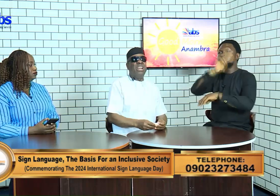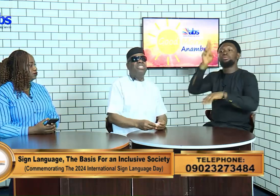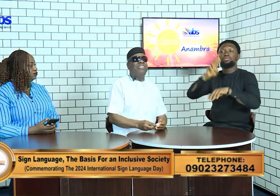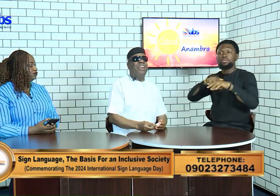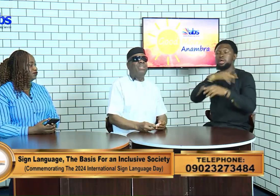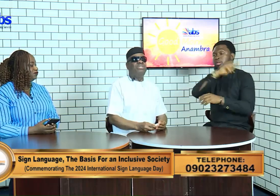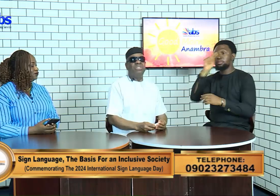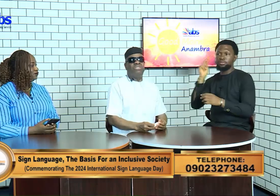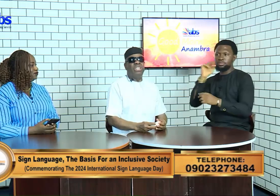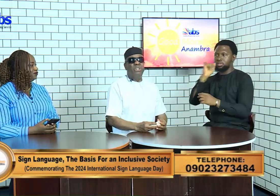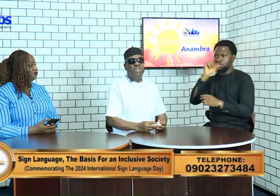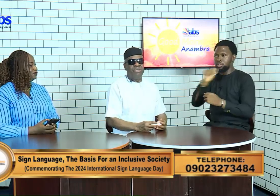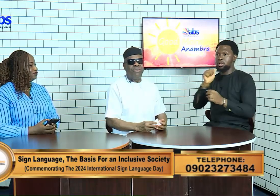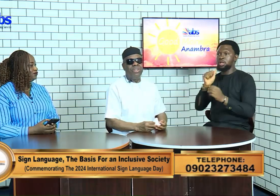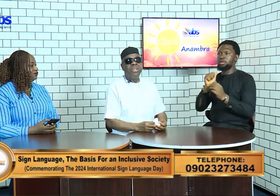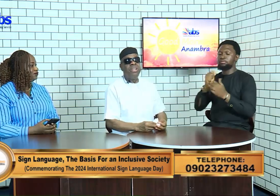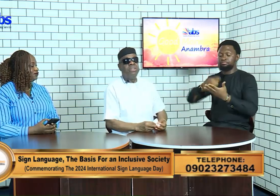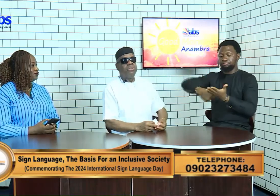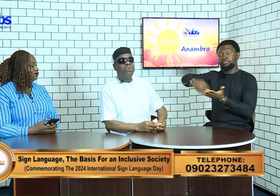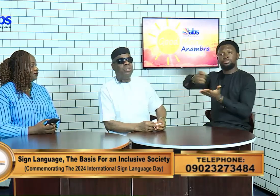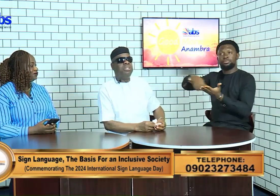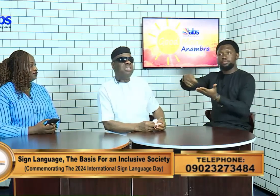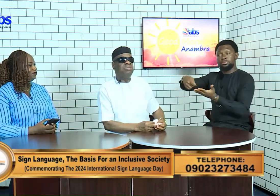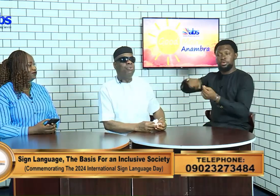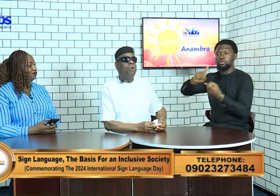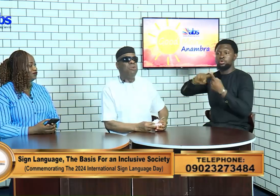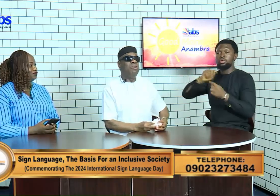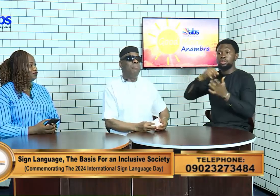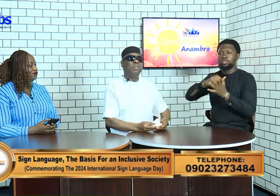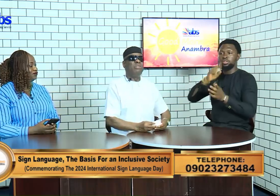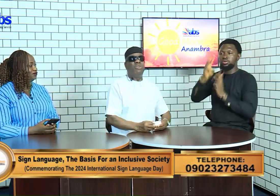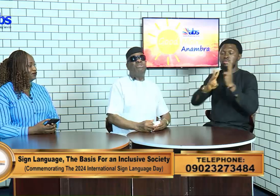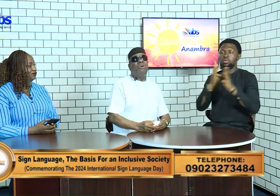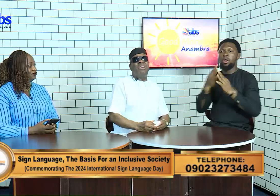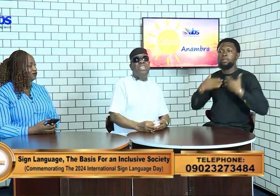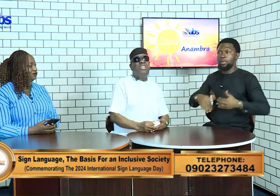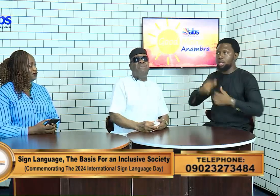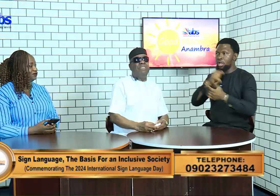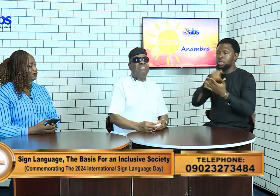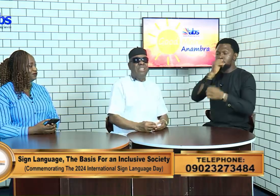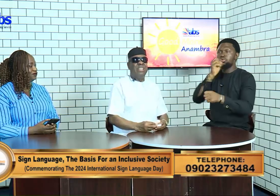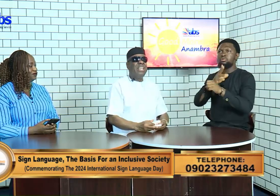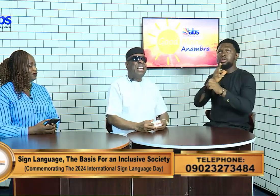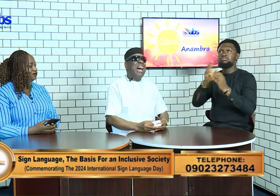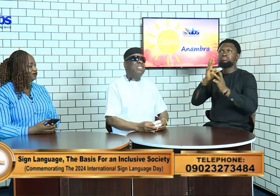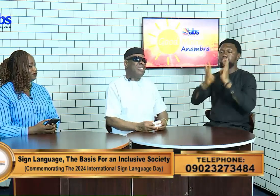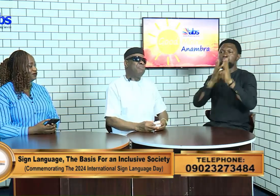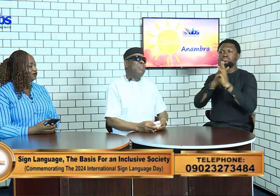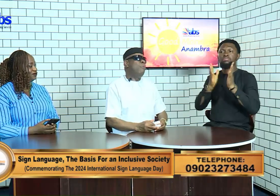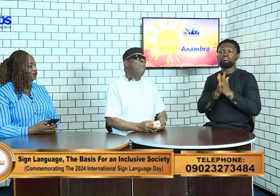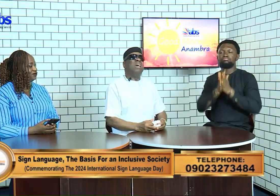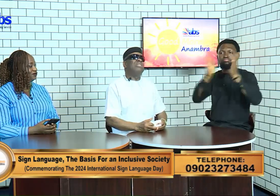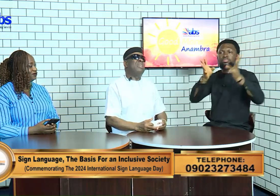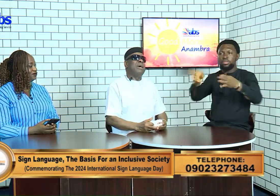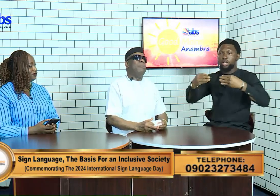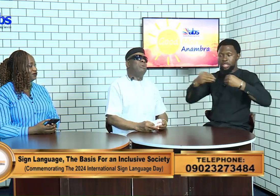and Nigeria is a signatory to this world body. So it's already universally accepted.